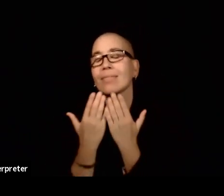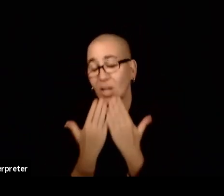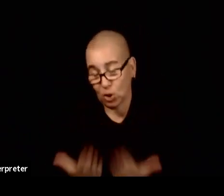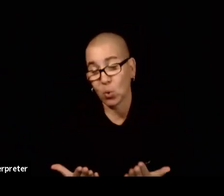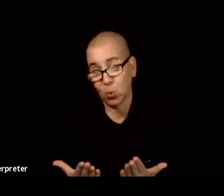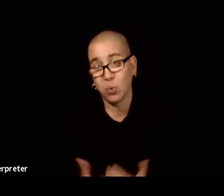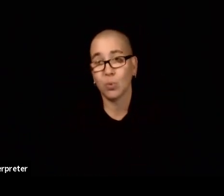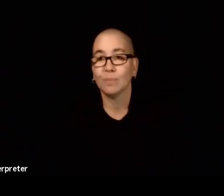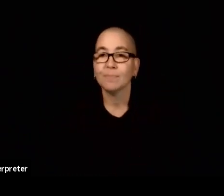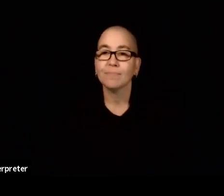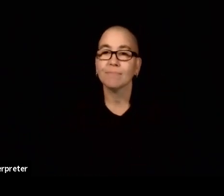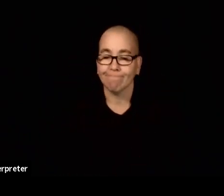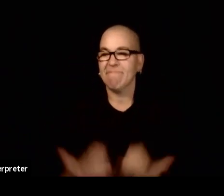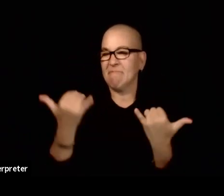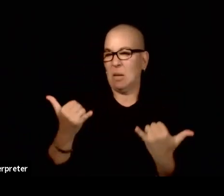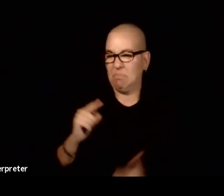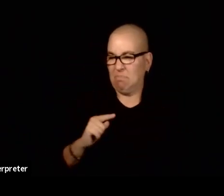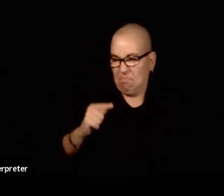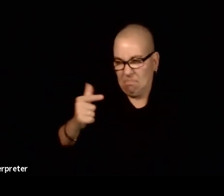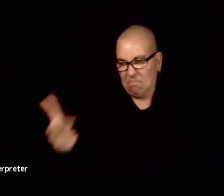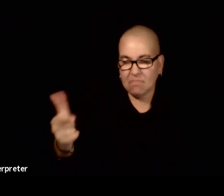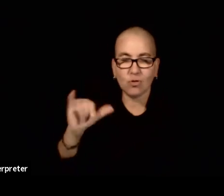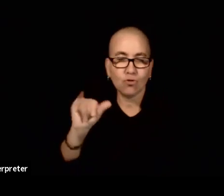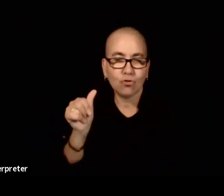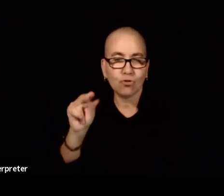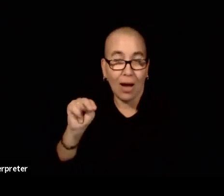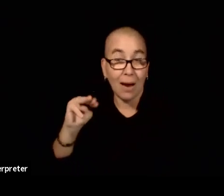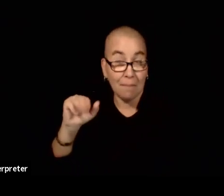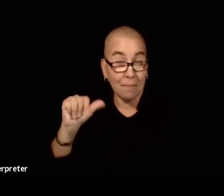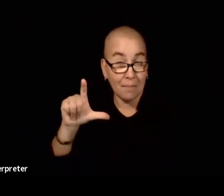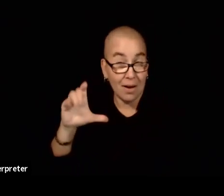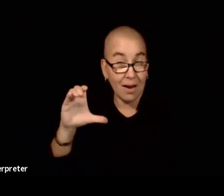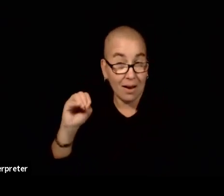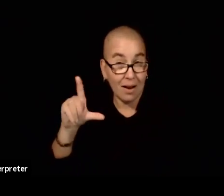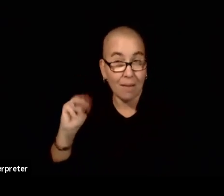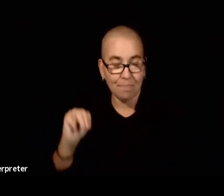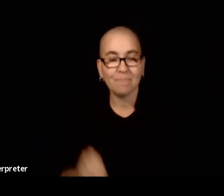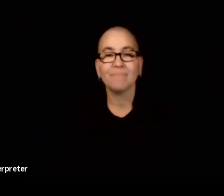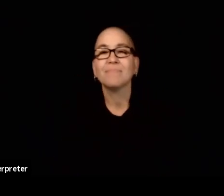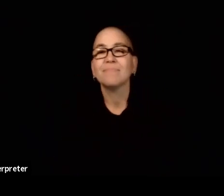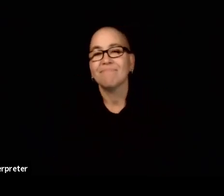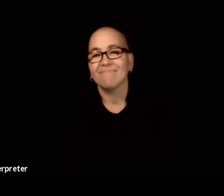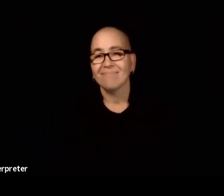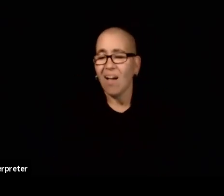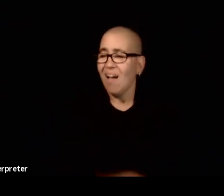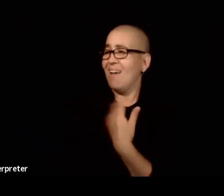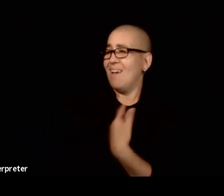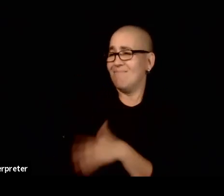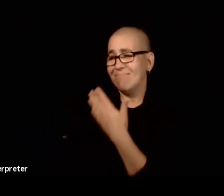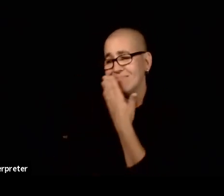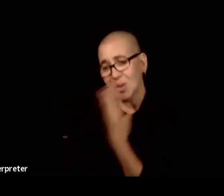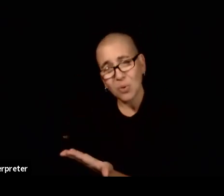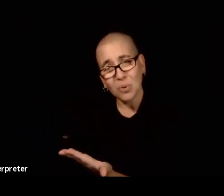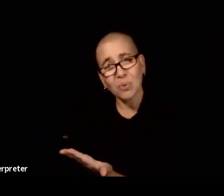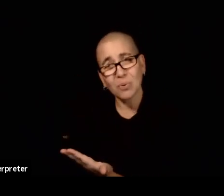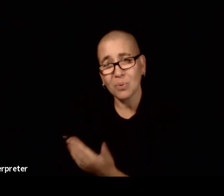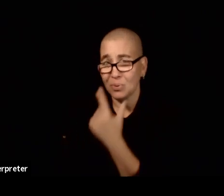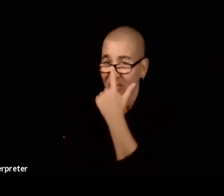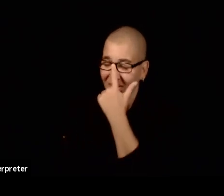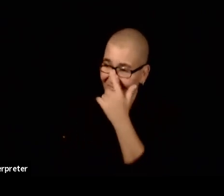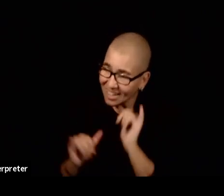today. Well, thank you, Brandon, for sharing your story. We're glad that you had a good experience, and we certainly know that